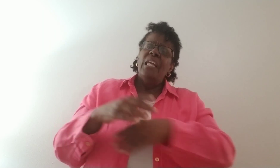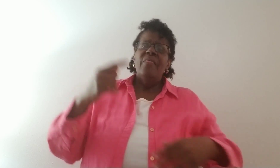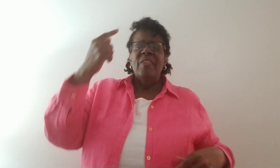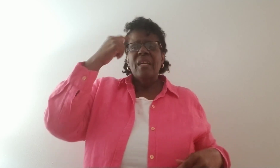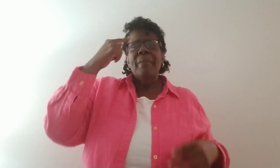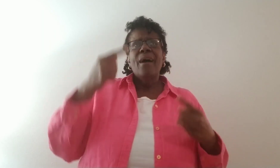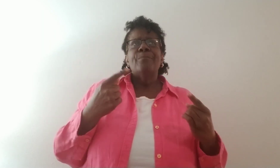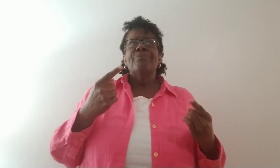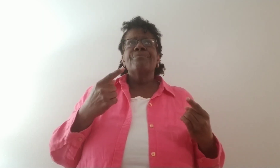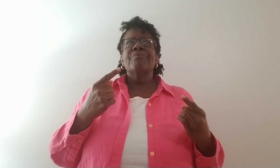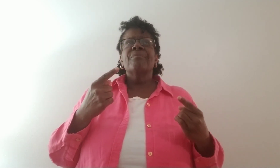Think about,